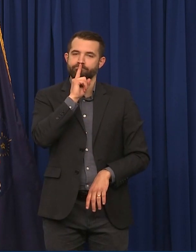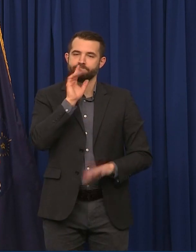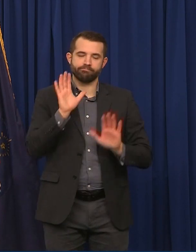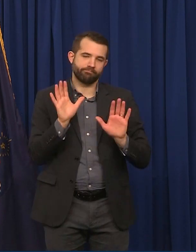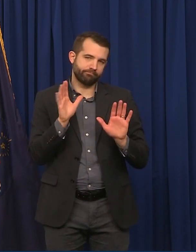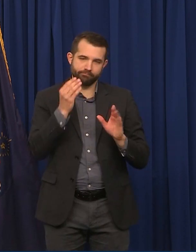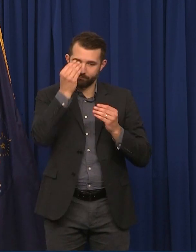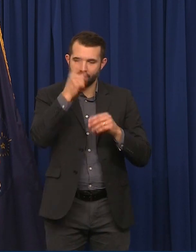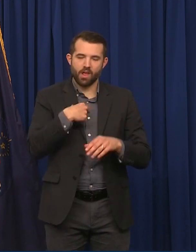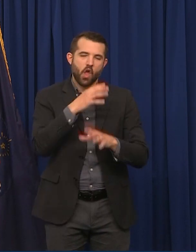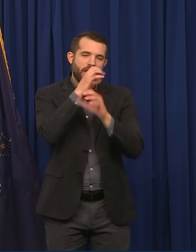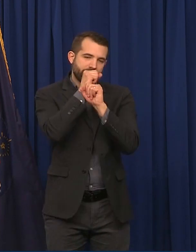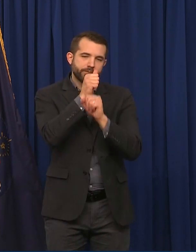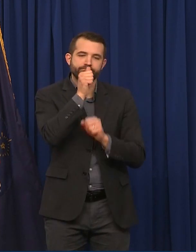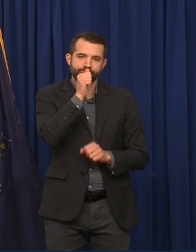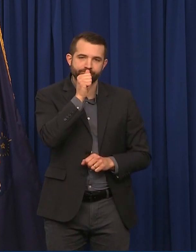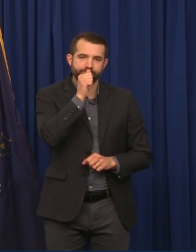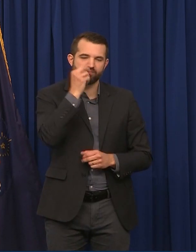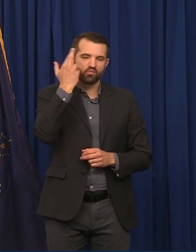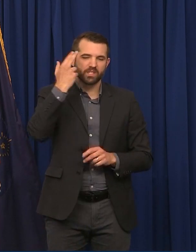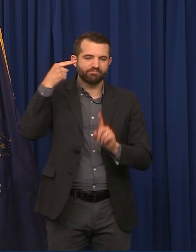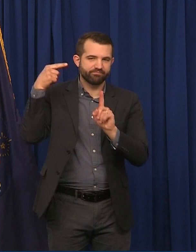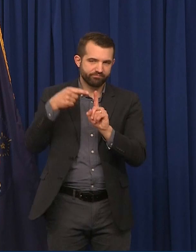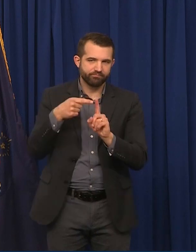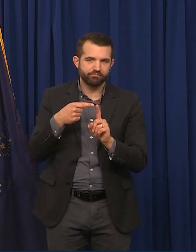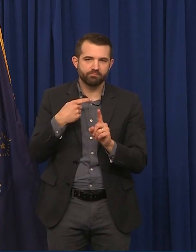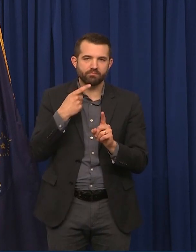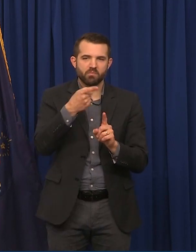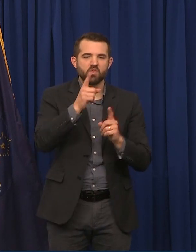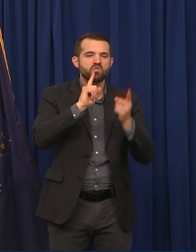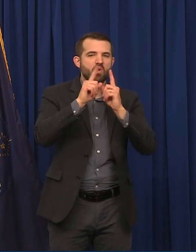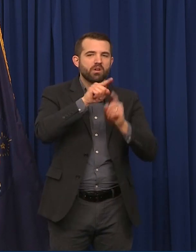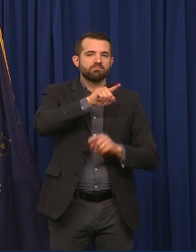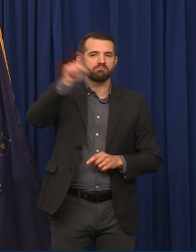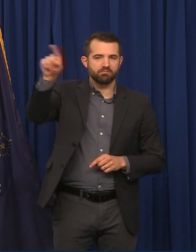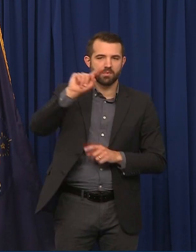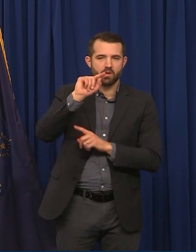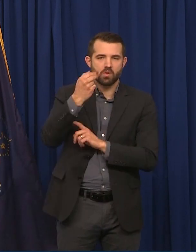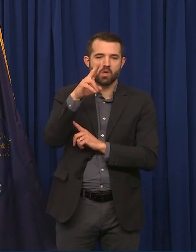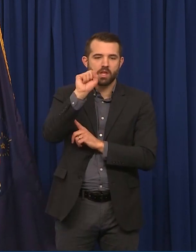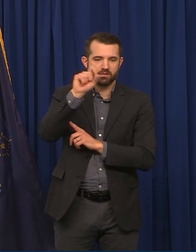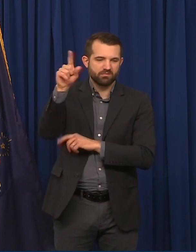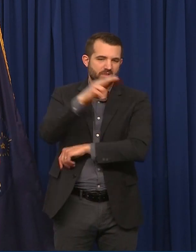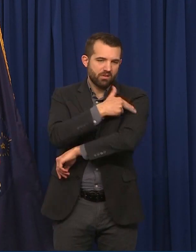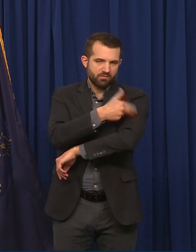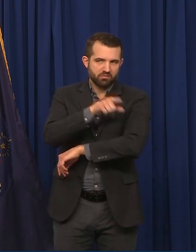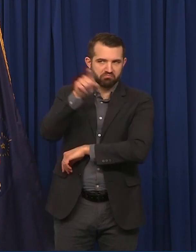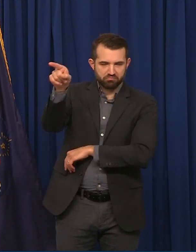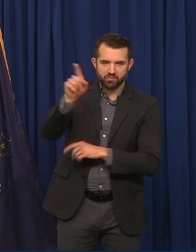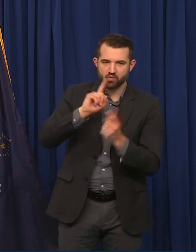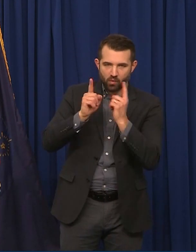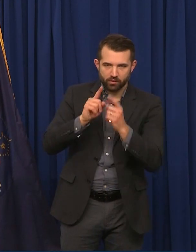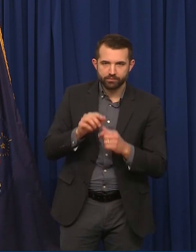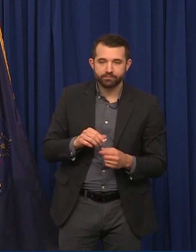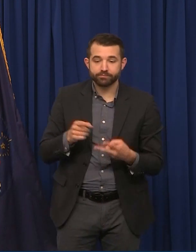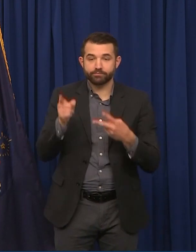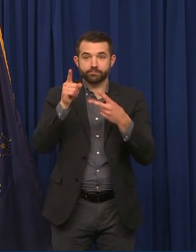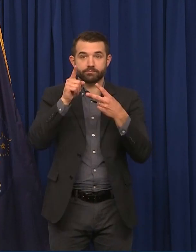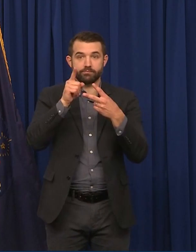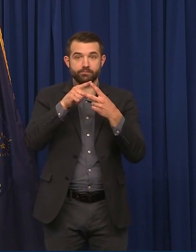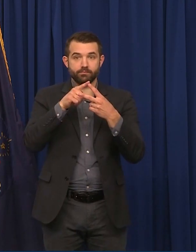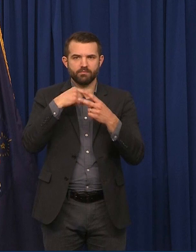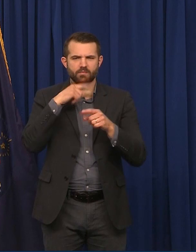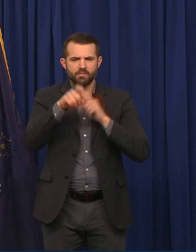our gumshoe epidemiologists are doing, and I'm so glad you used that term, because that's what they are. They're